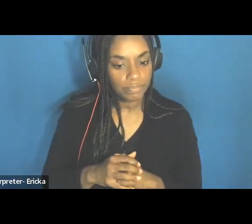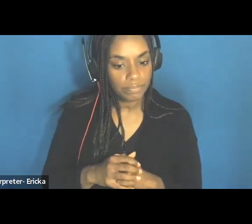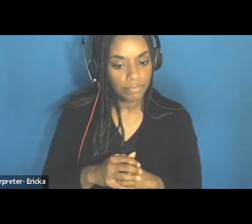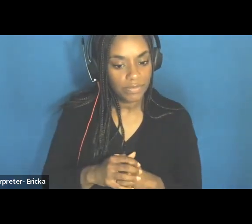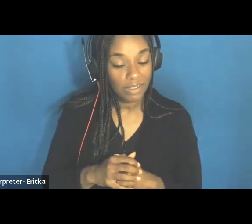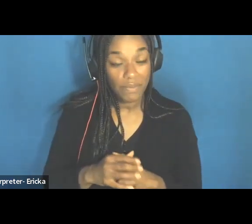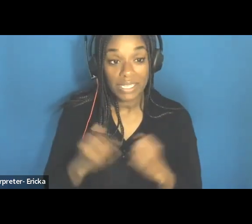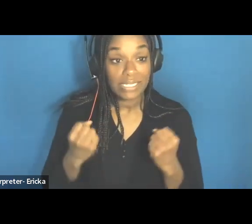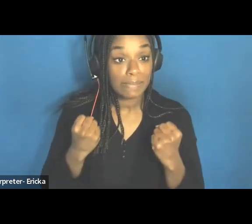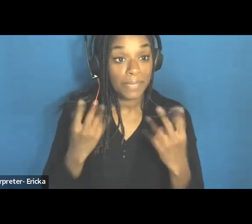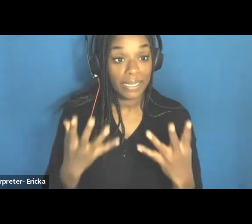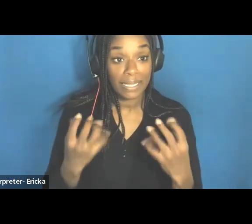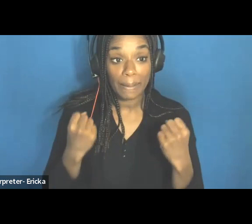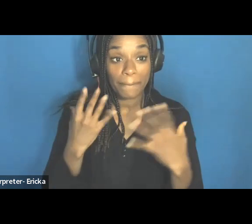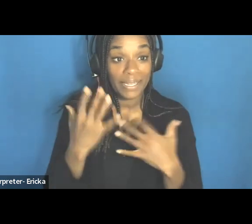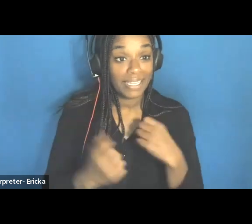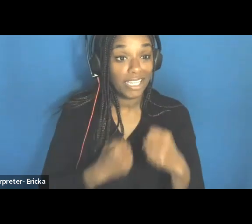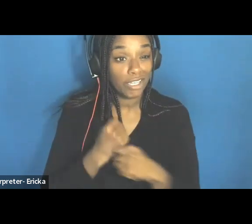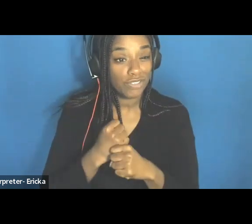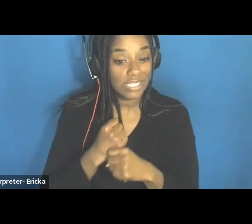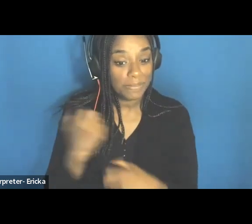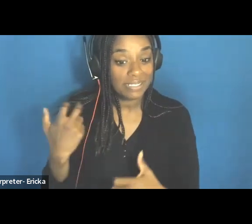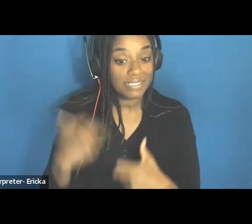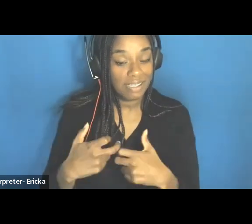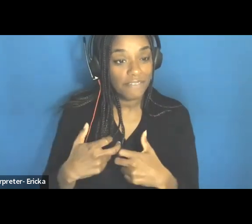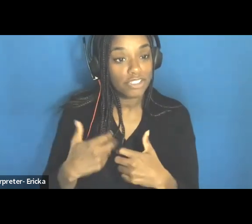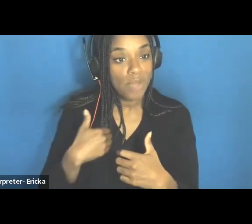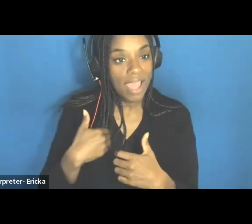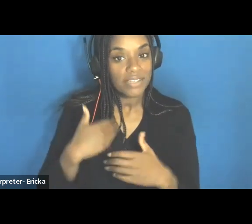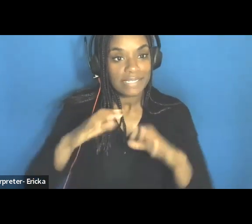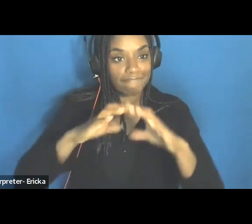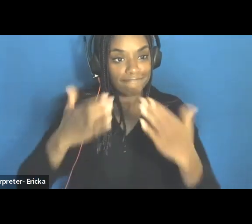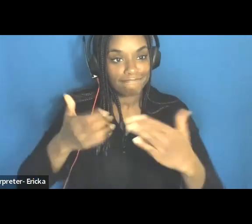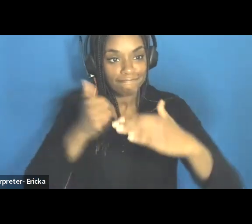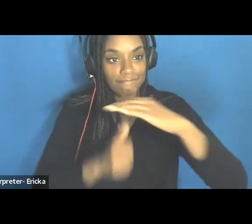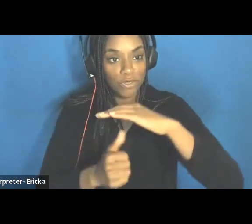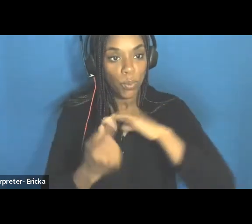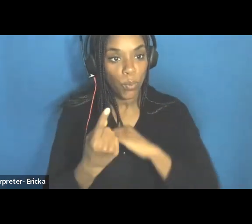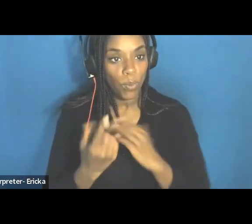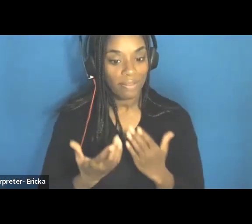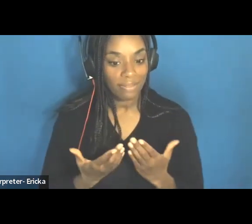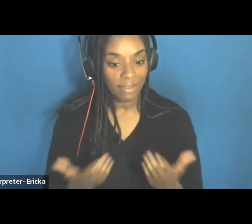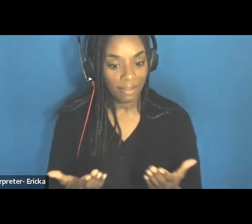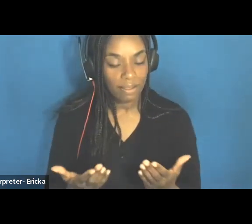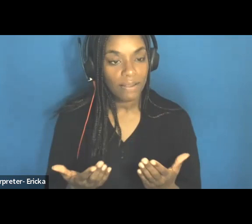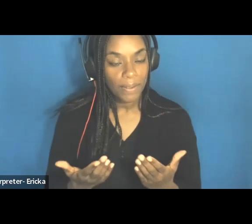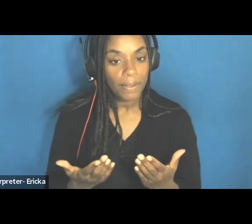decades, bring us under one call sometimes. But we want the choices, we